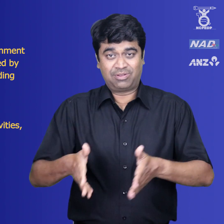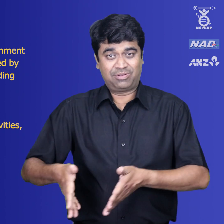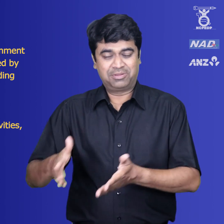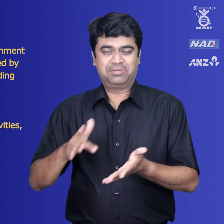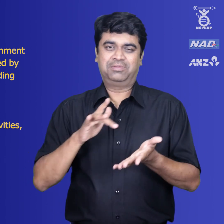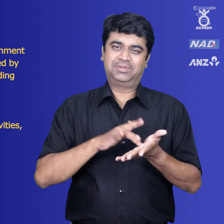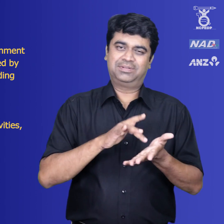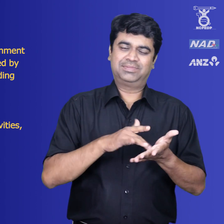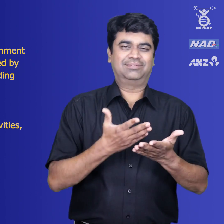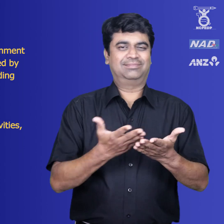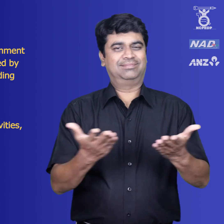waterways.